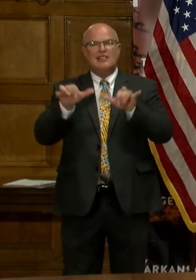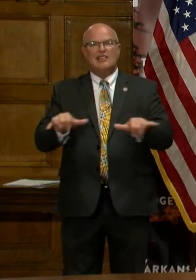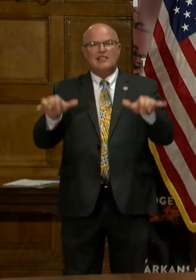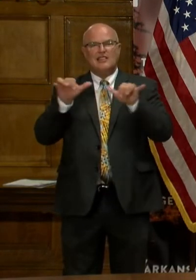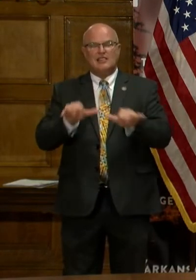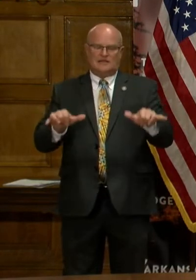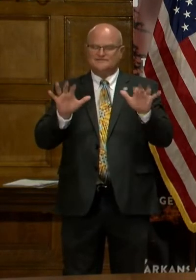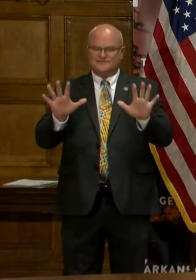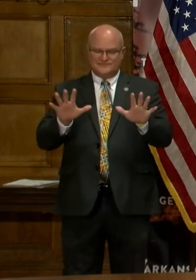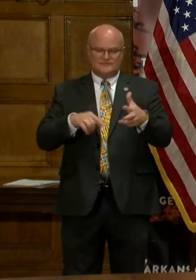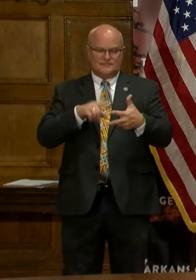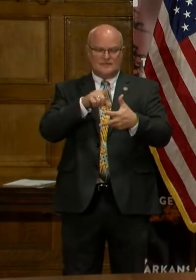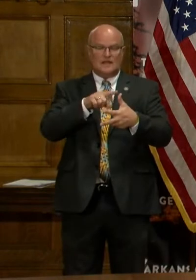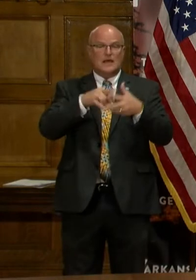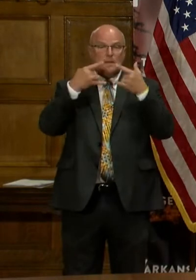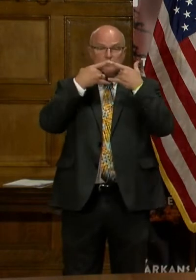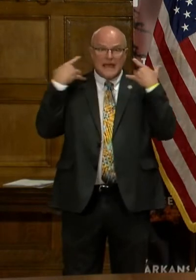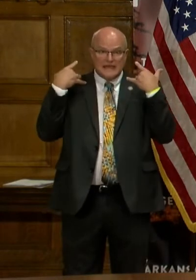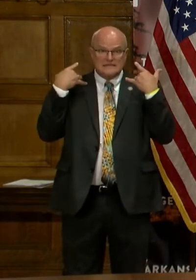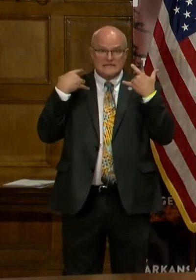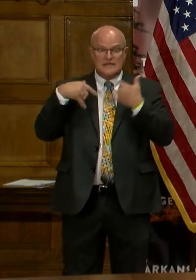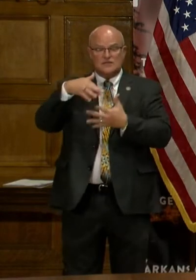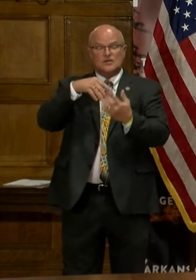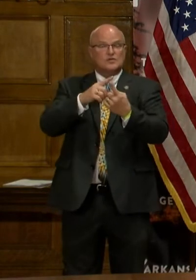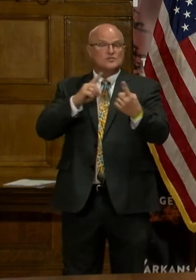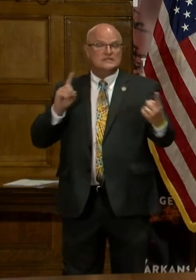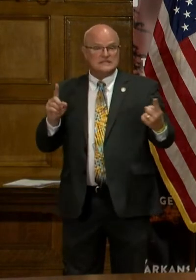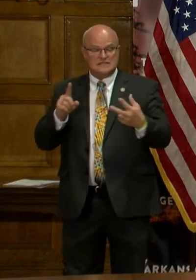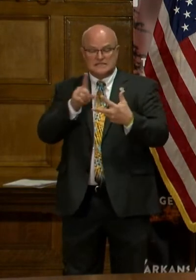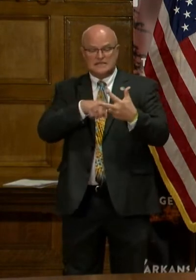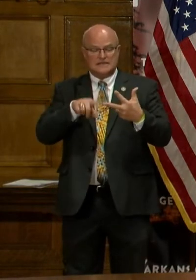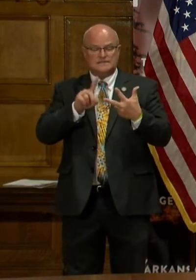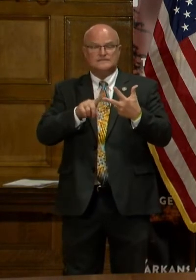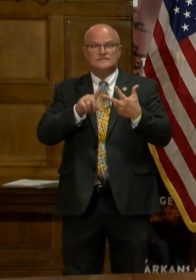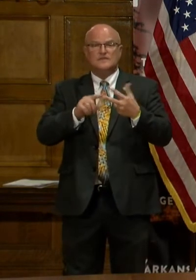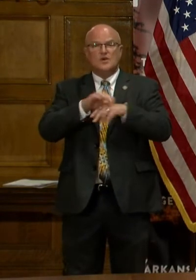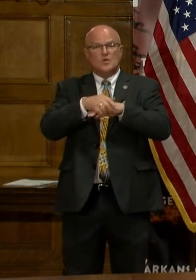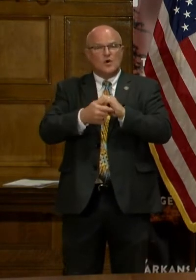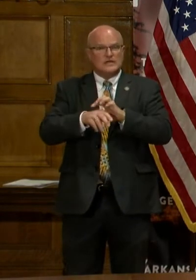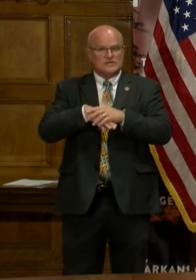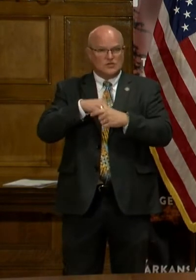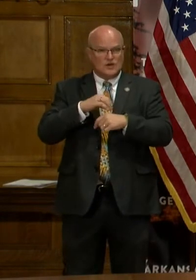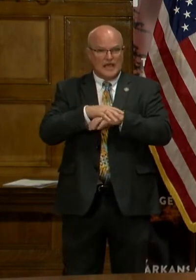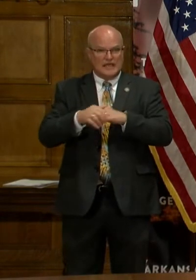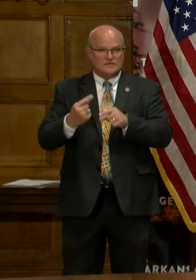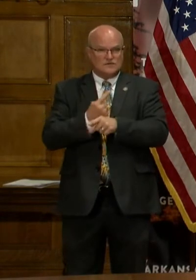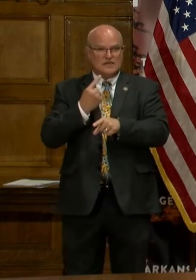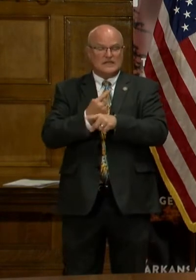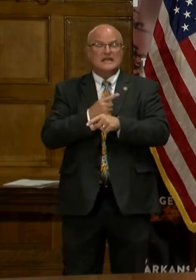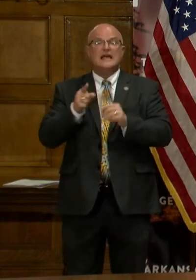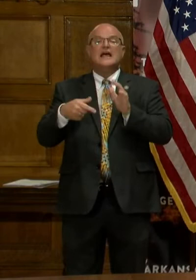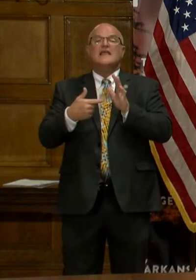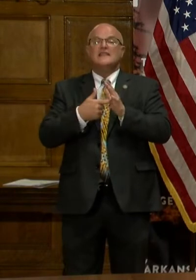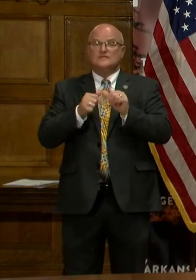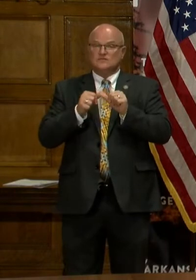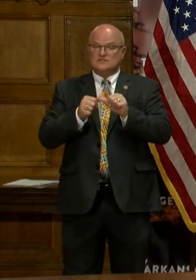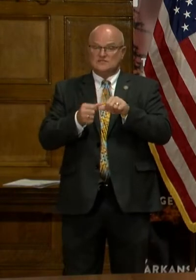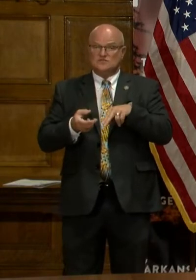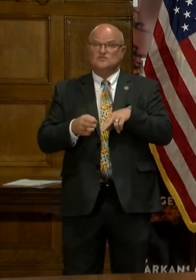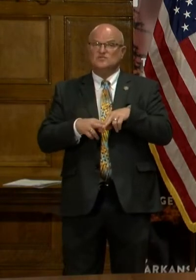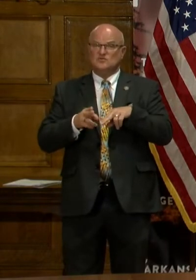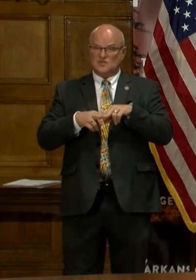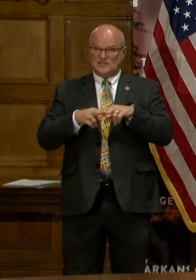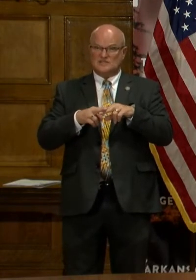tenets. That is masking, social distancing, and washing of your hands. This will continue to